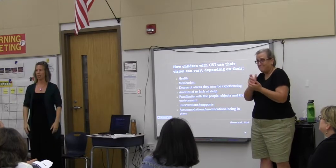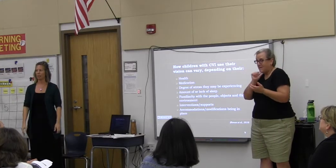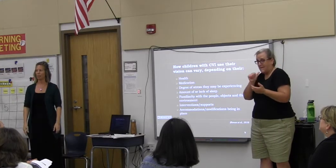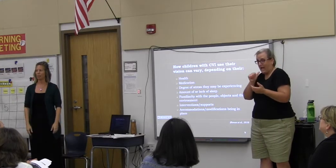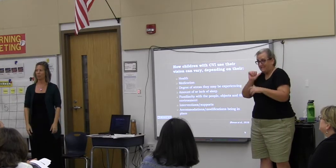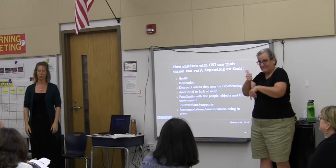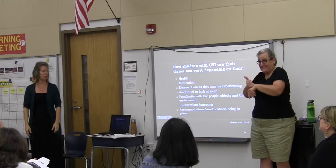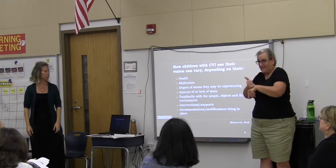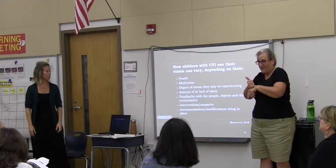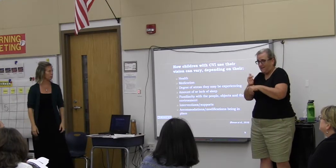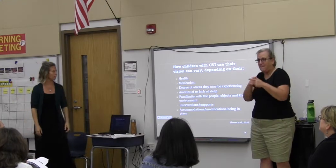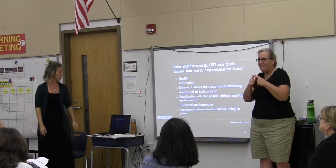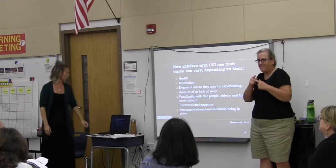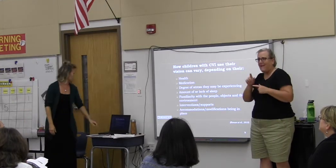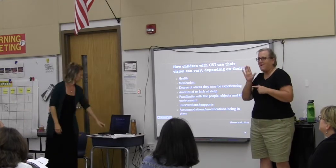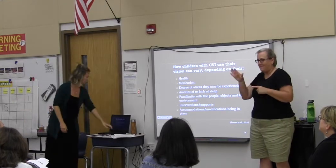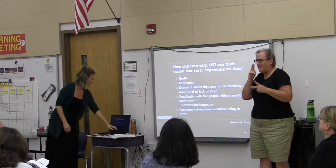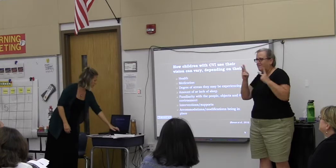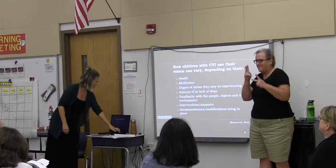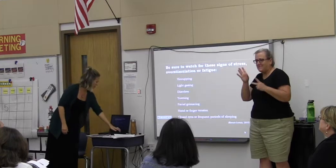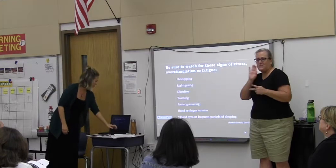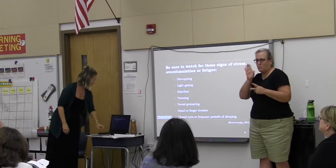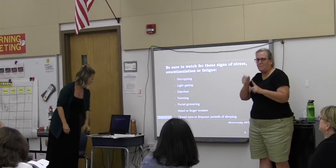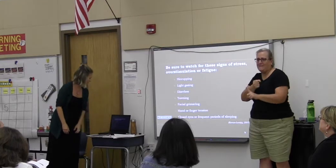impact how our guys use their vision.